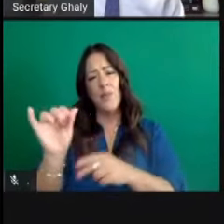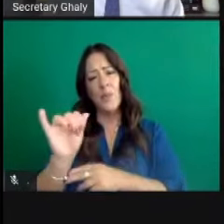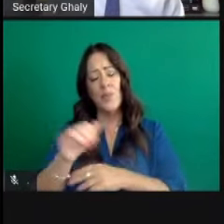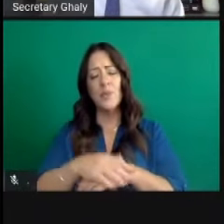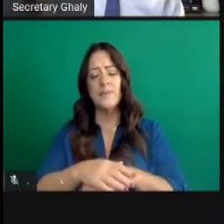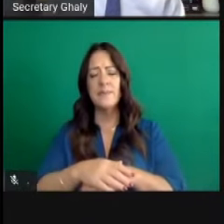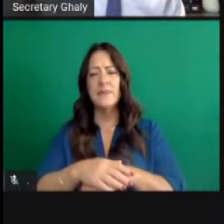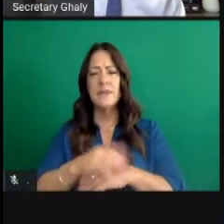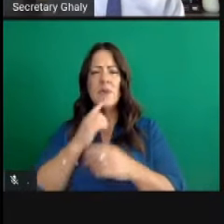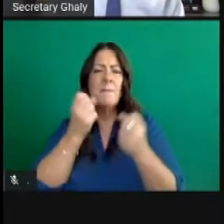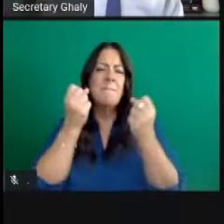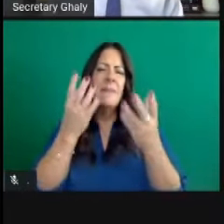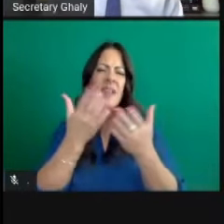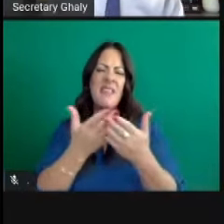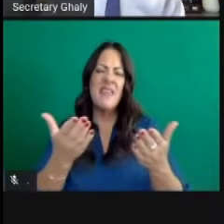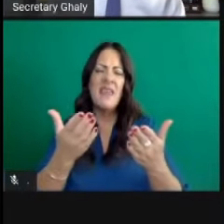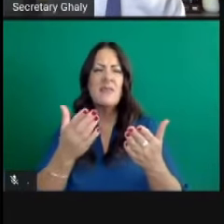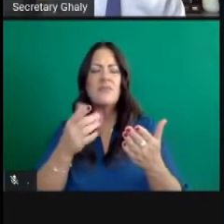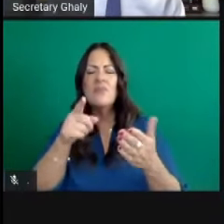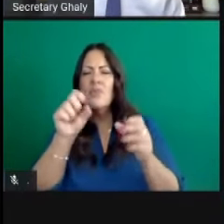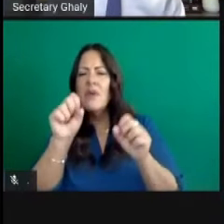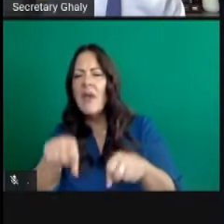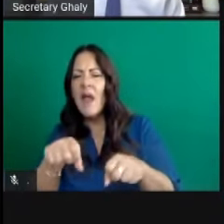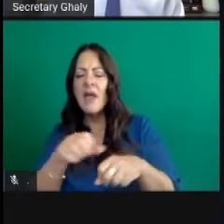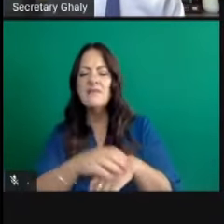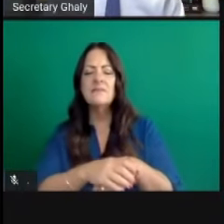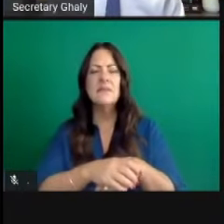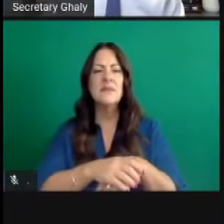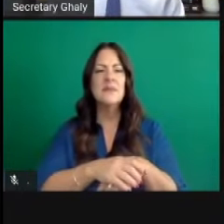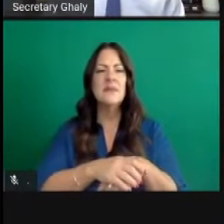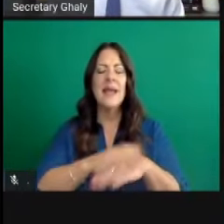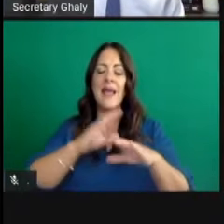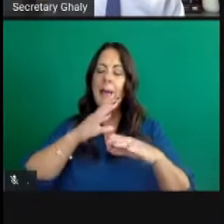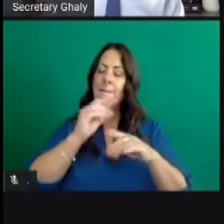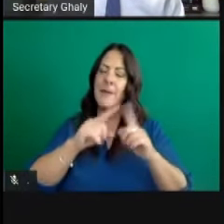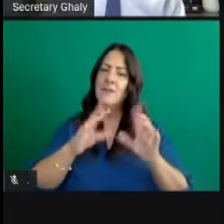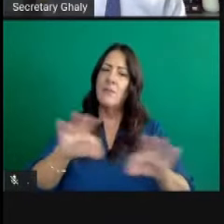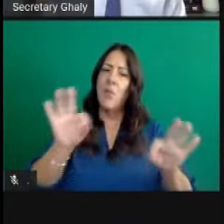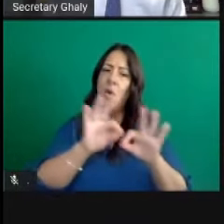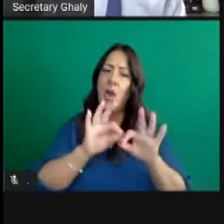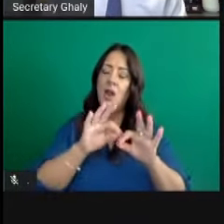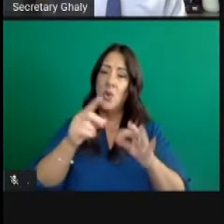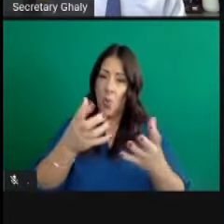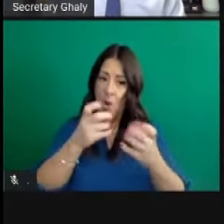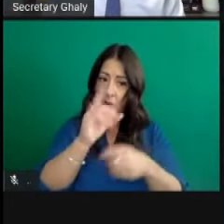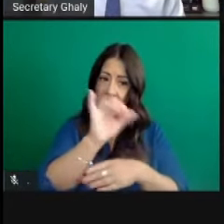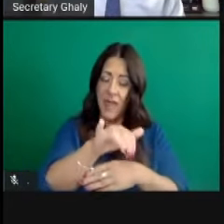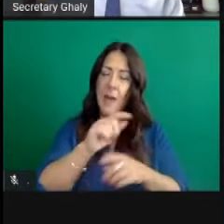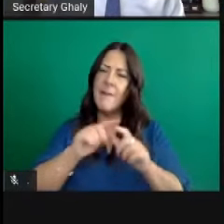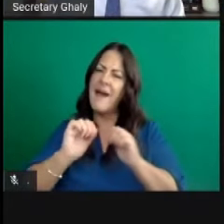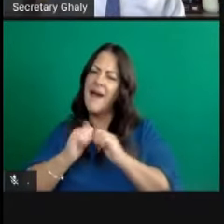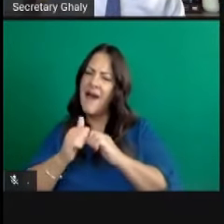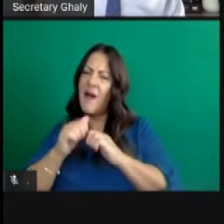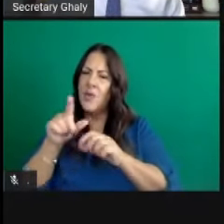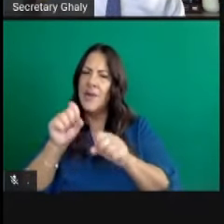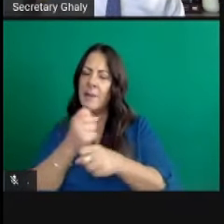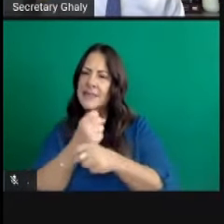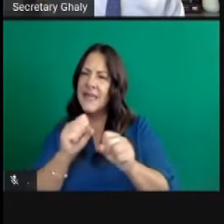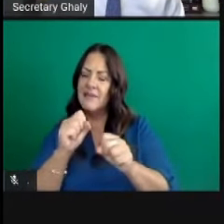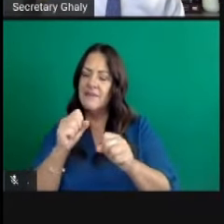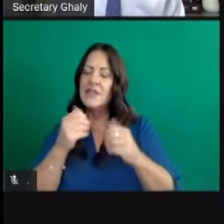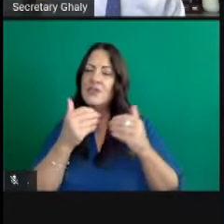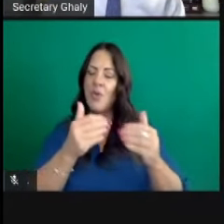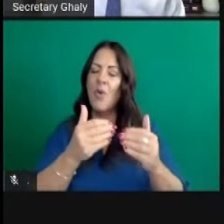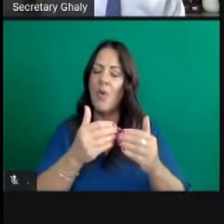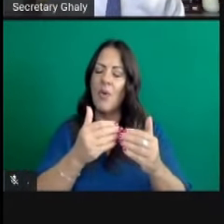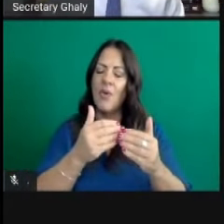many, many of the things. It's not just the what we do, but the how we do it. The future is indeed uncertain, although we've learned